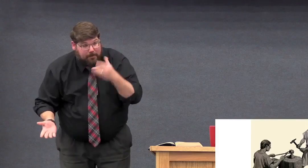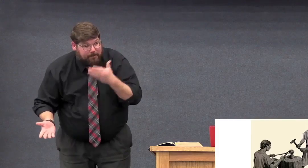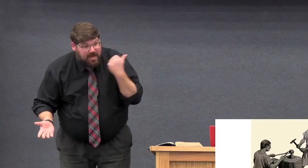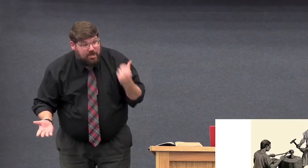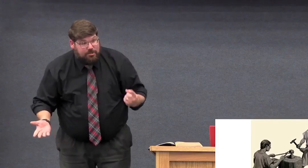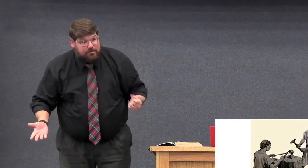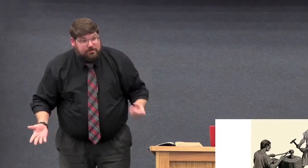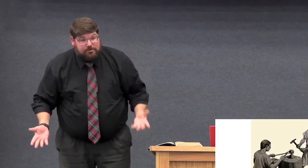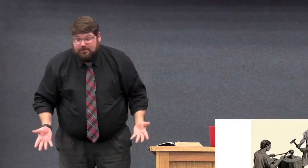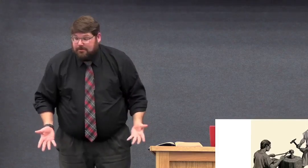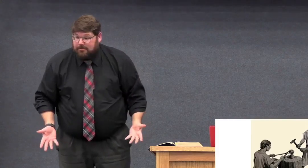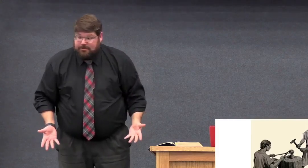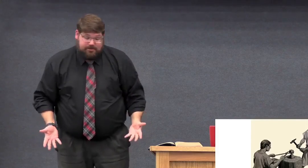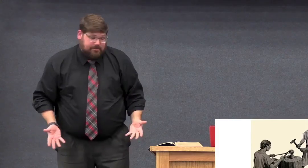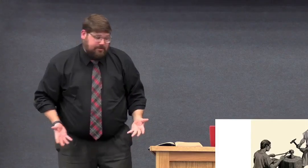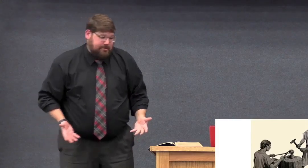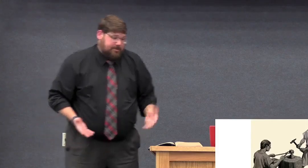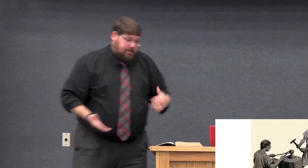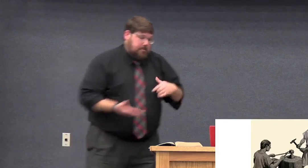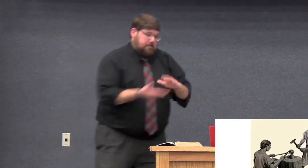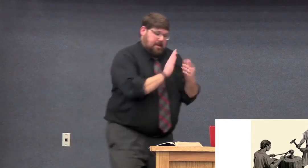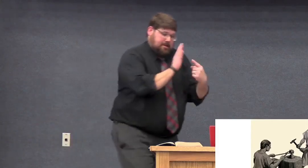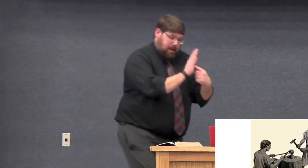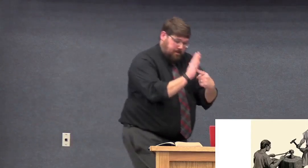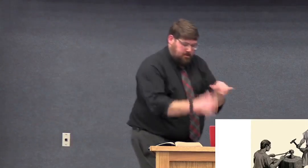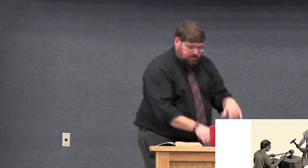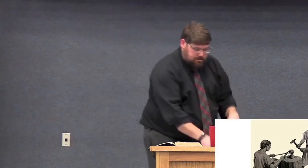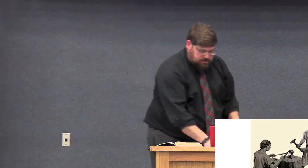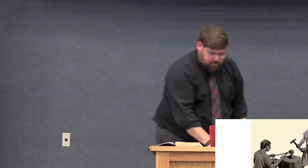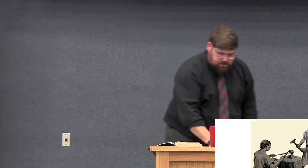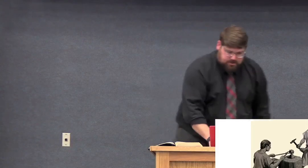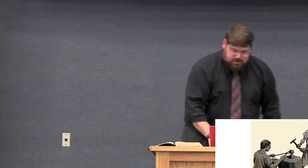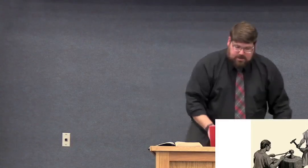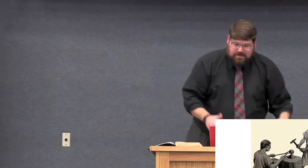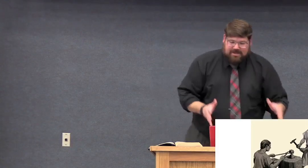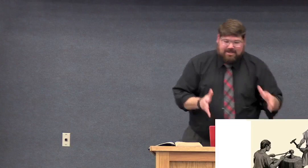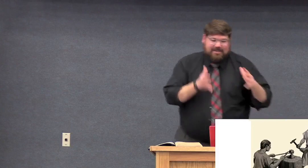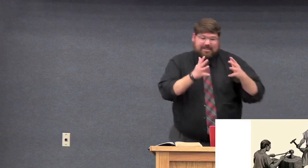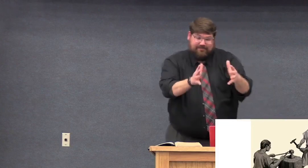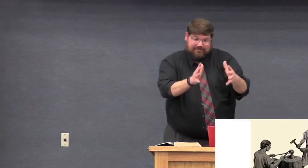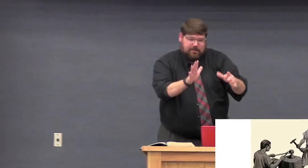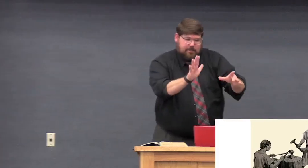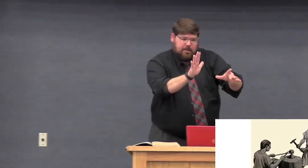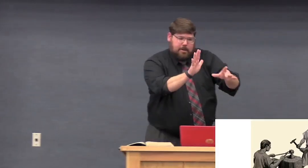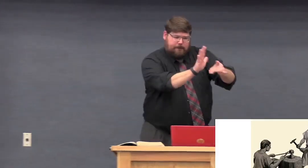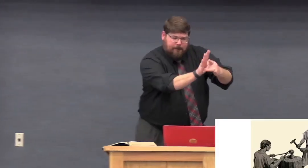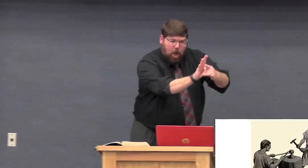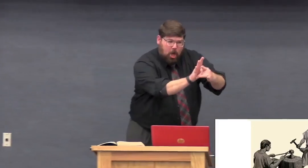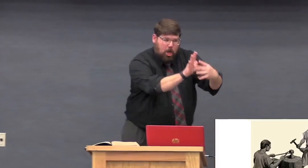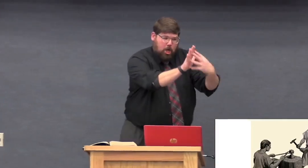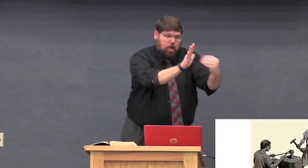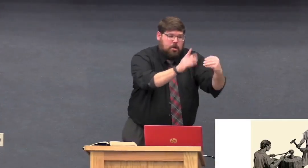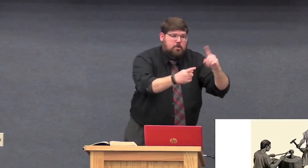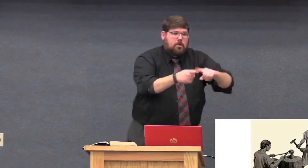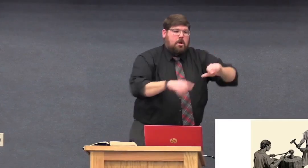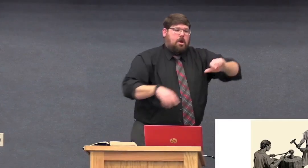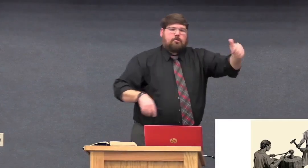not, you better make some changes for the better so that you can be an example. You are to leave a